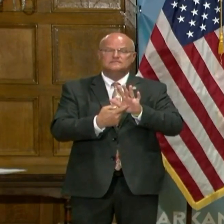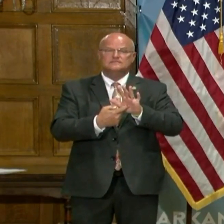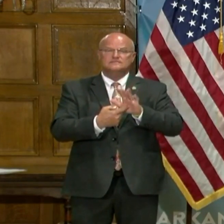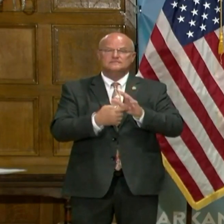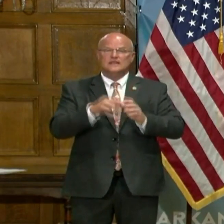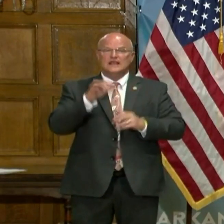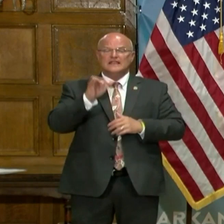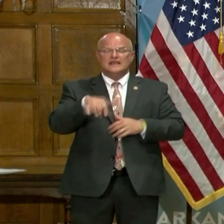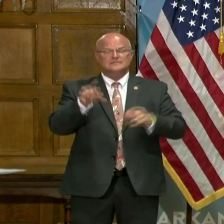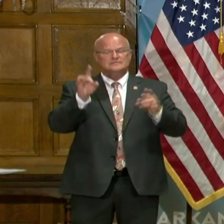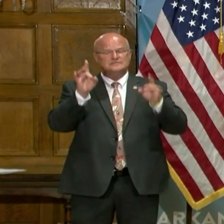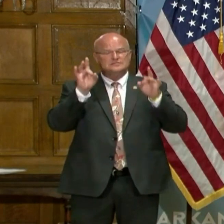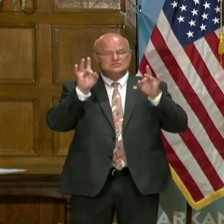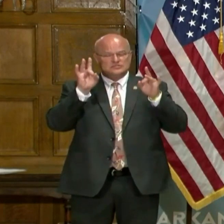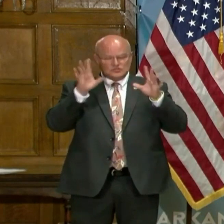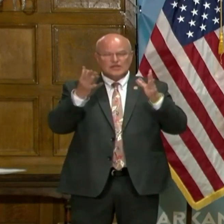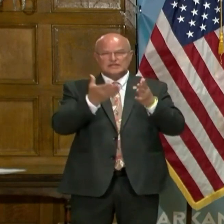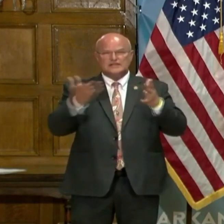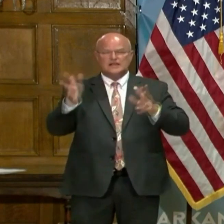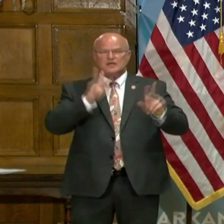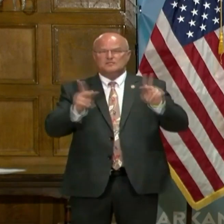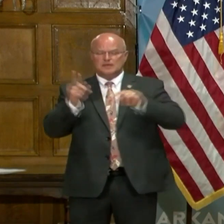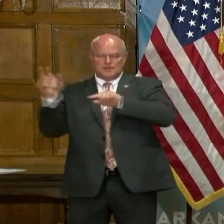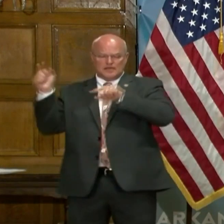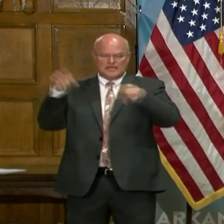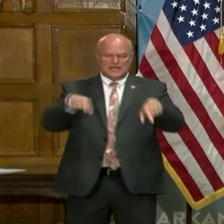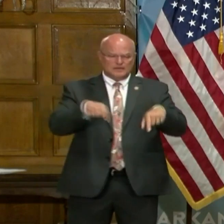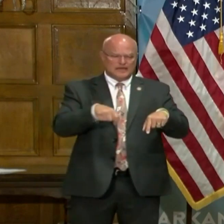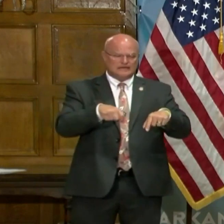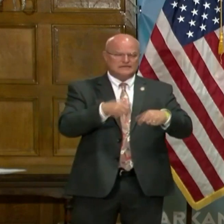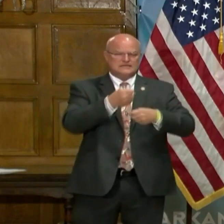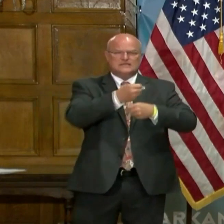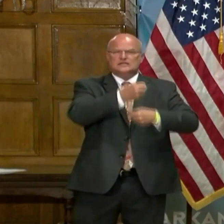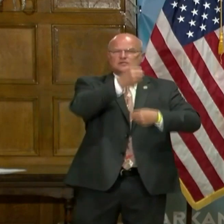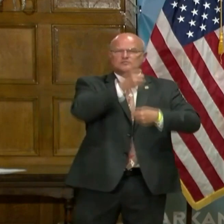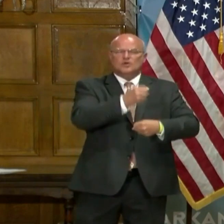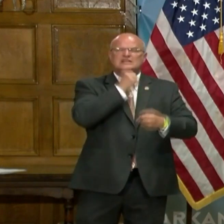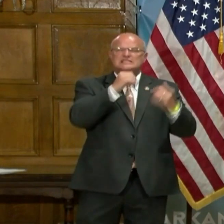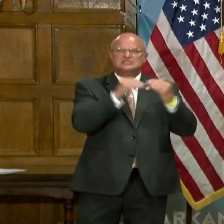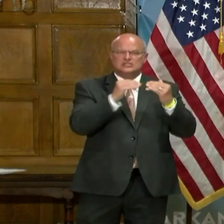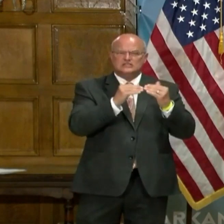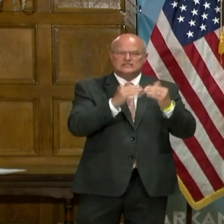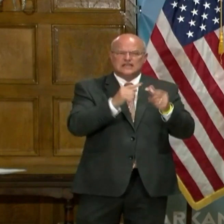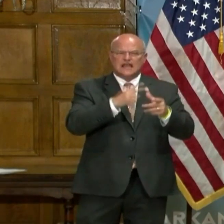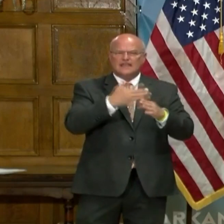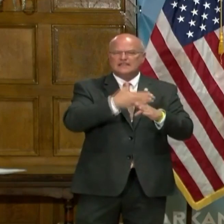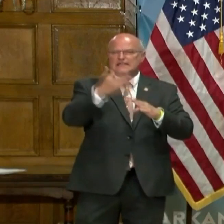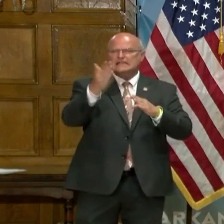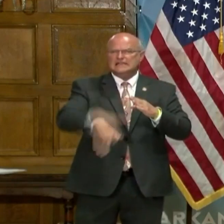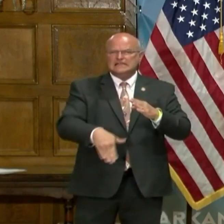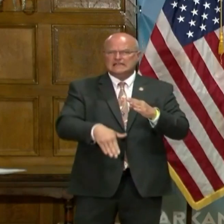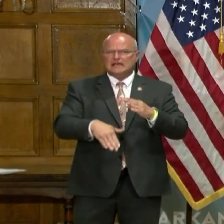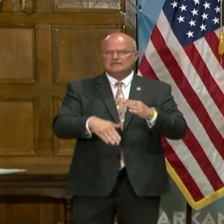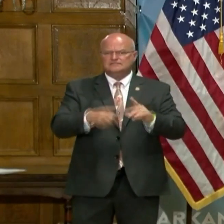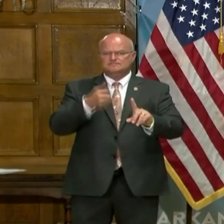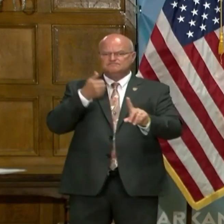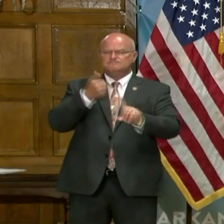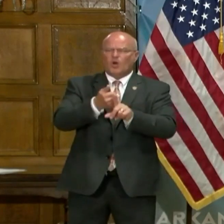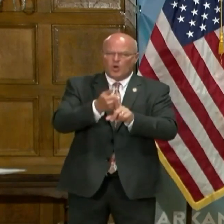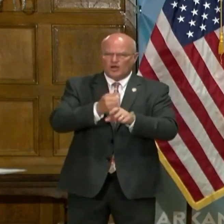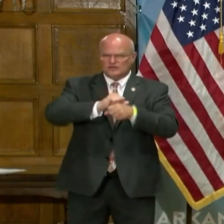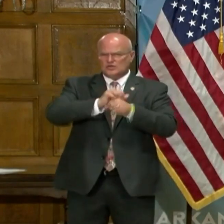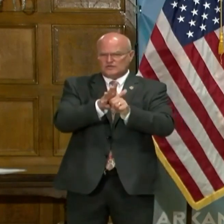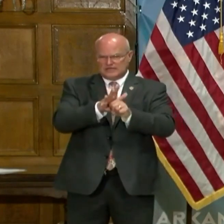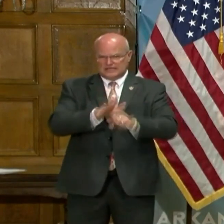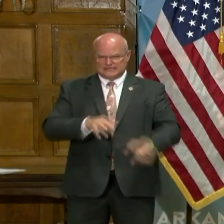It would be a tragic thing if people came out to protest an injustice and then ended up infected